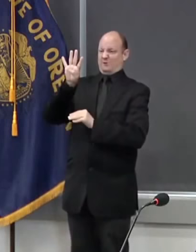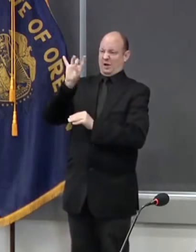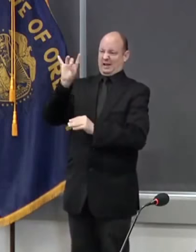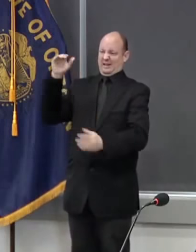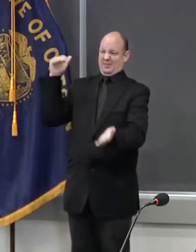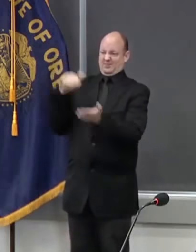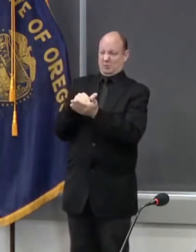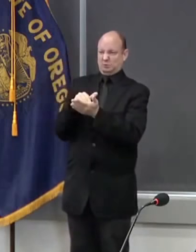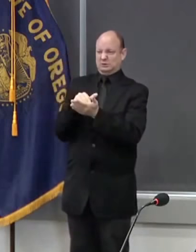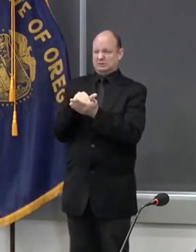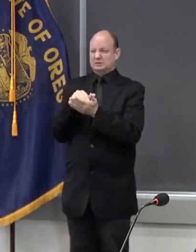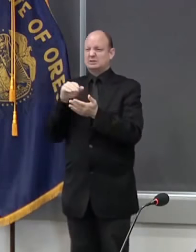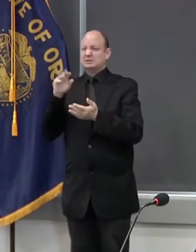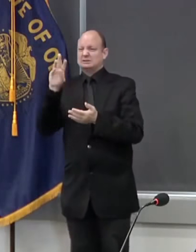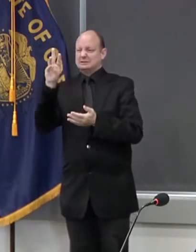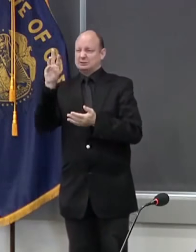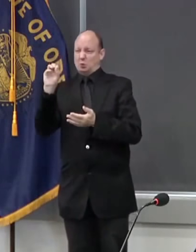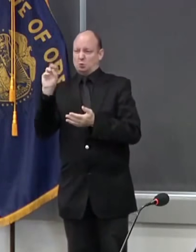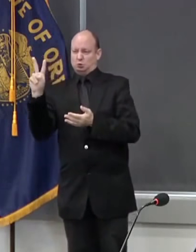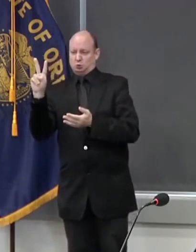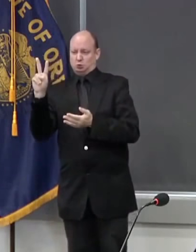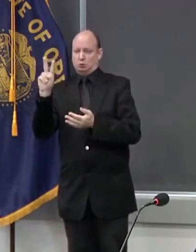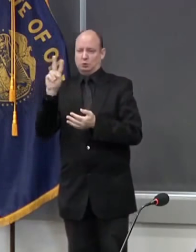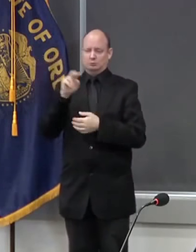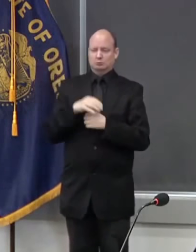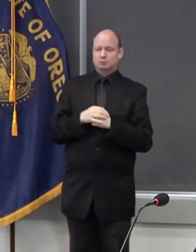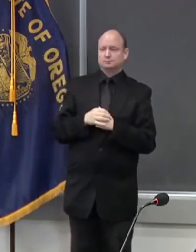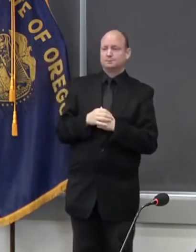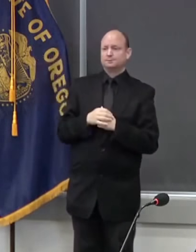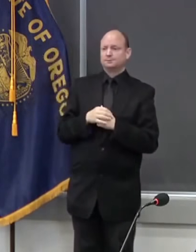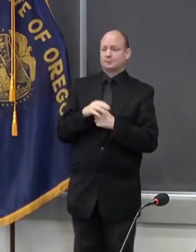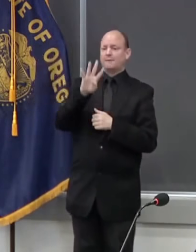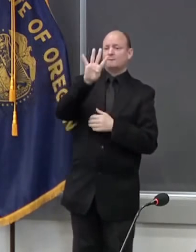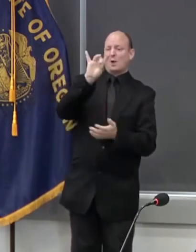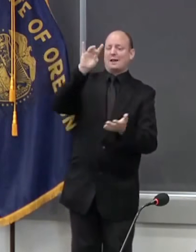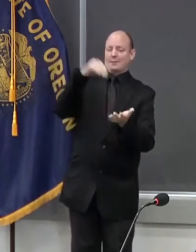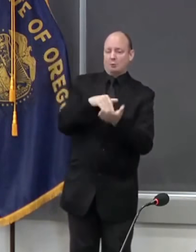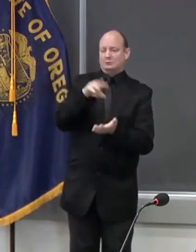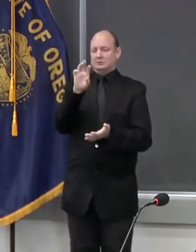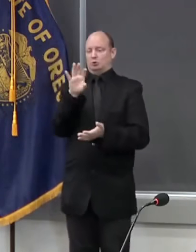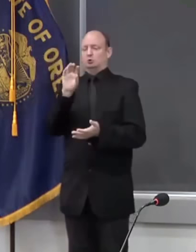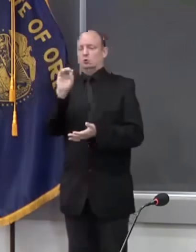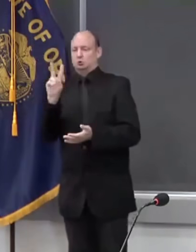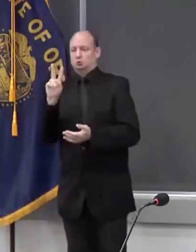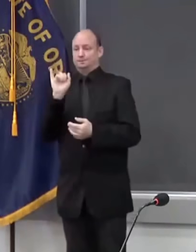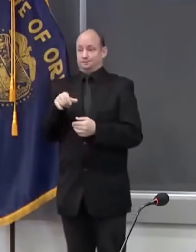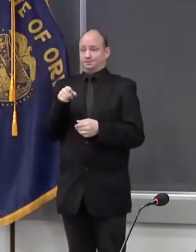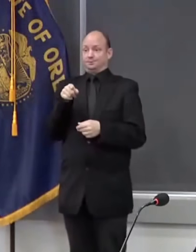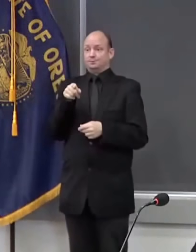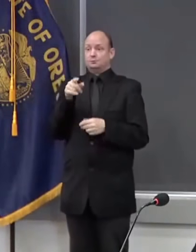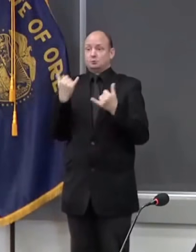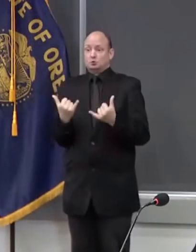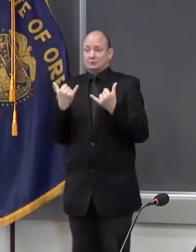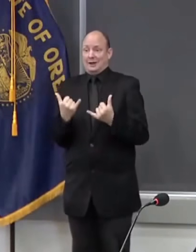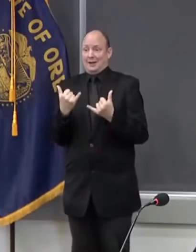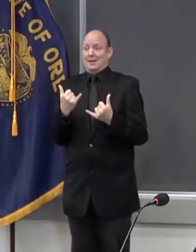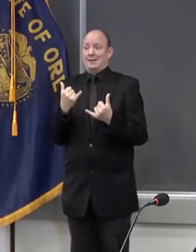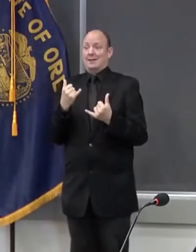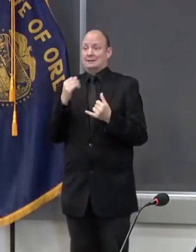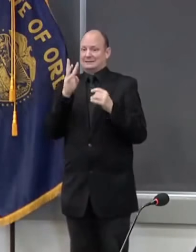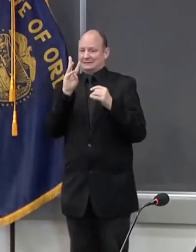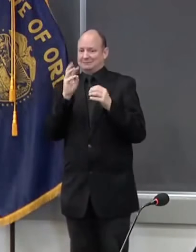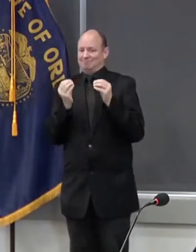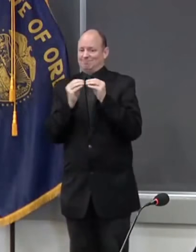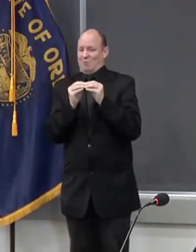48,602 cases. And I'm devastated to tell you that today we have experienced 6 more deaths